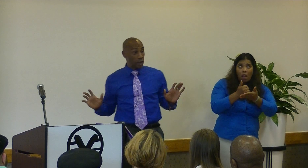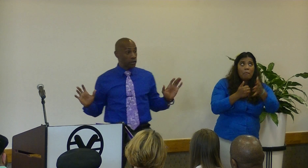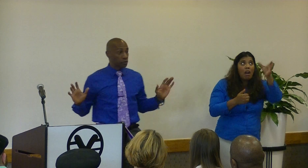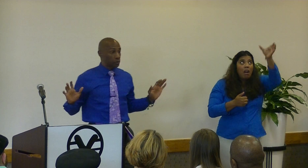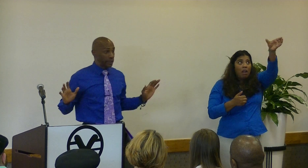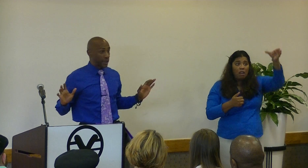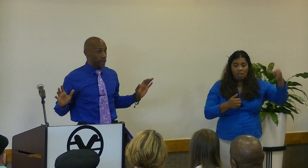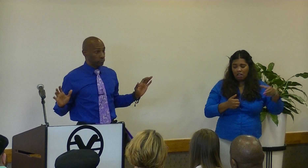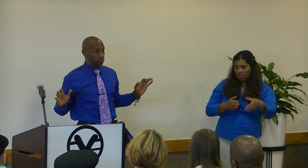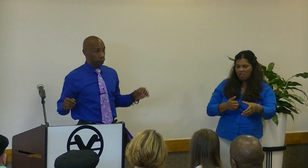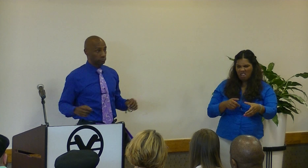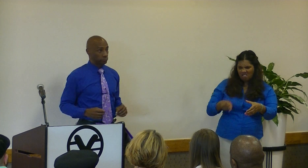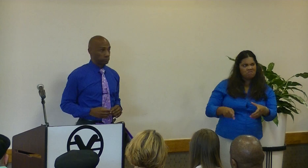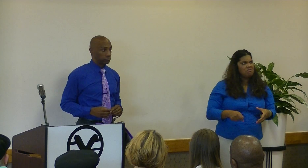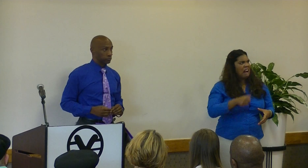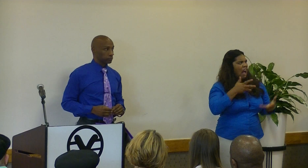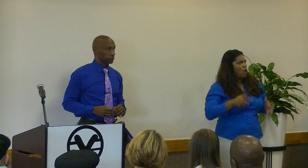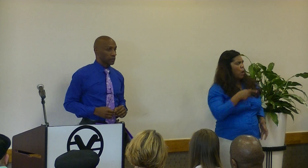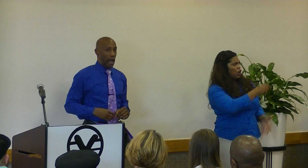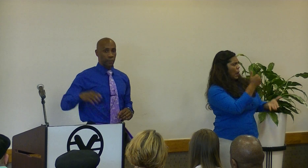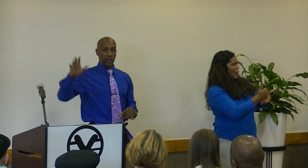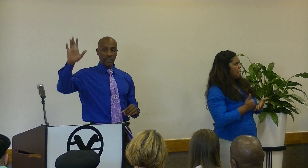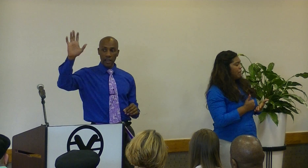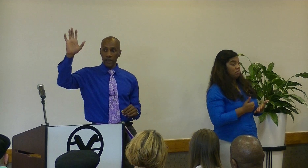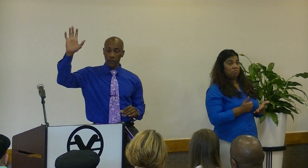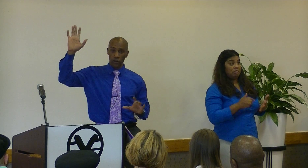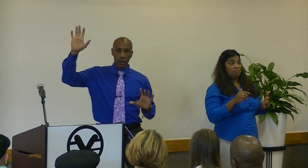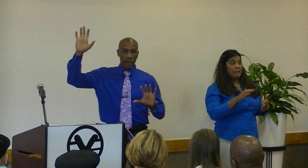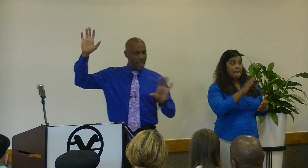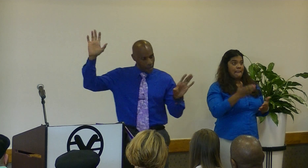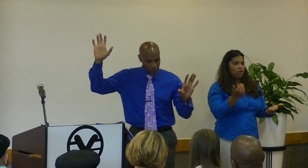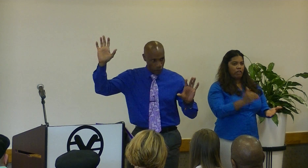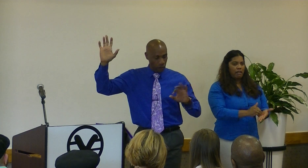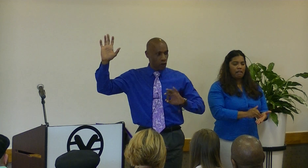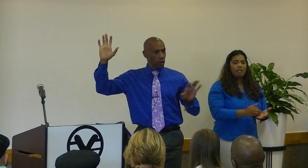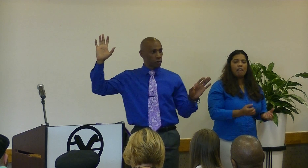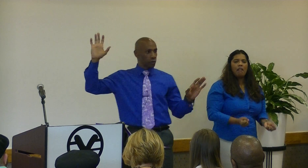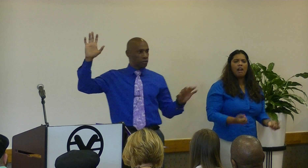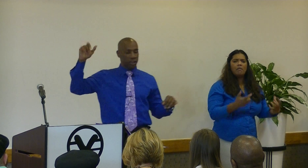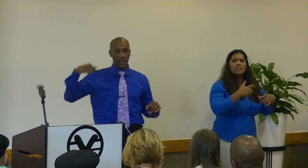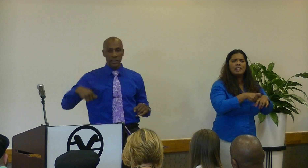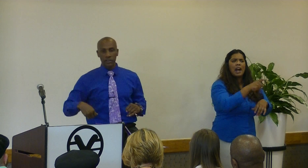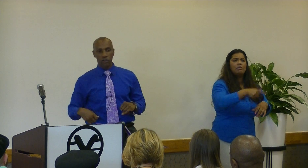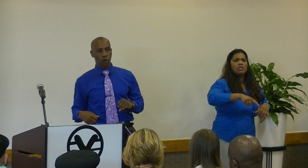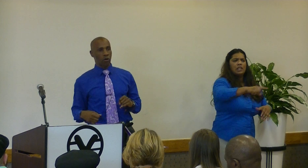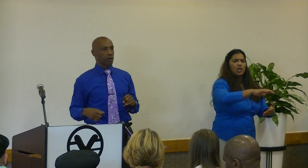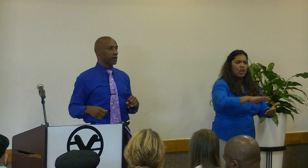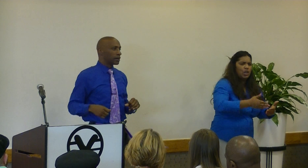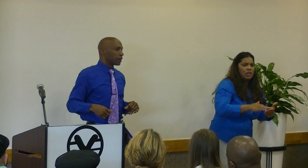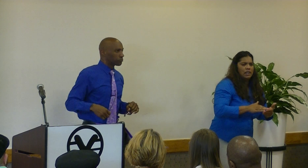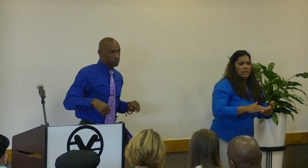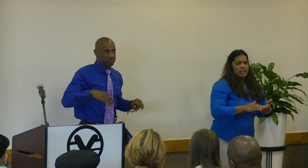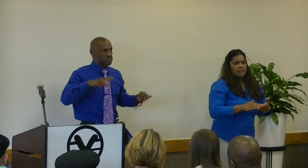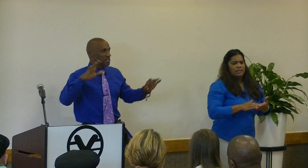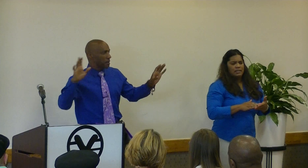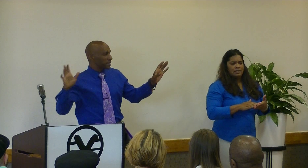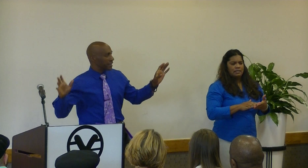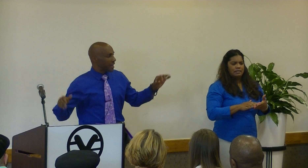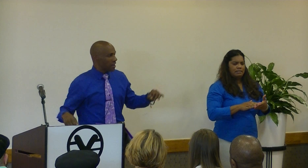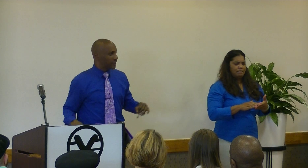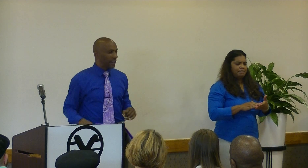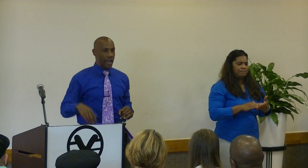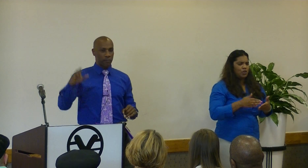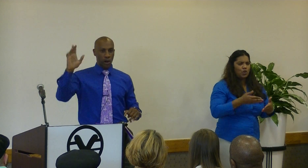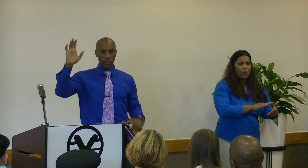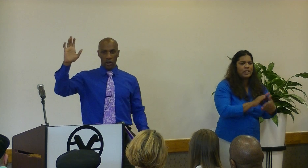help, so I don't do it again. How many of us have ever cooked grilled cheese or something